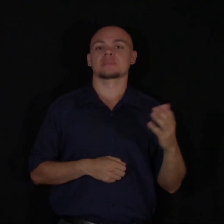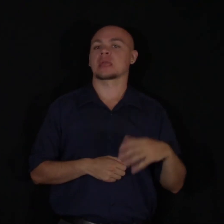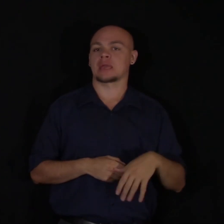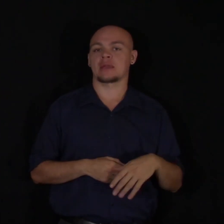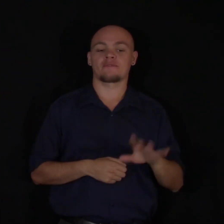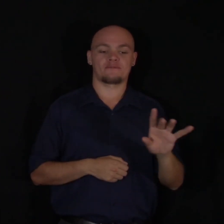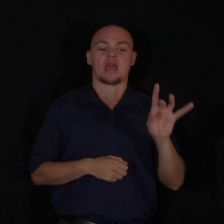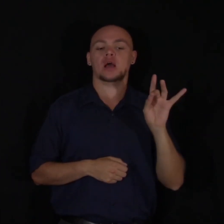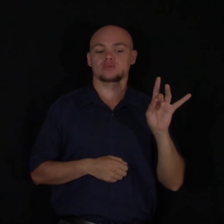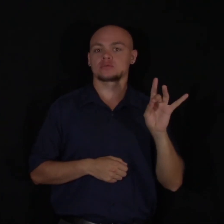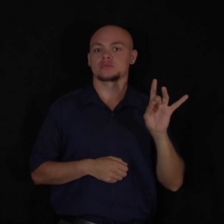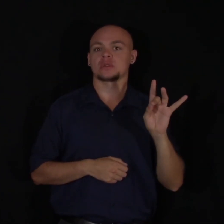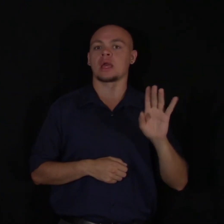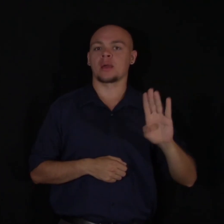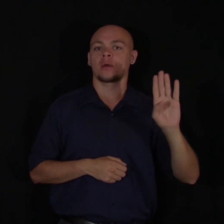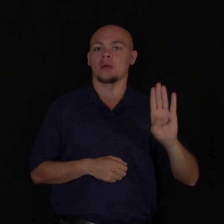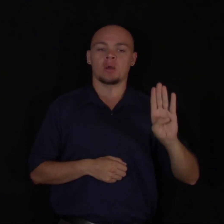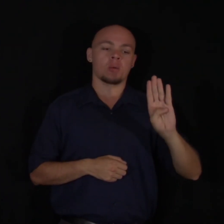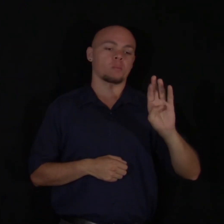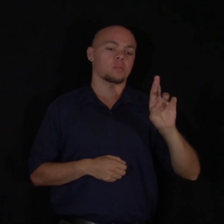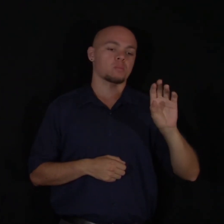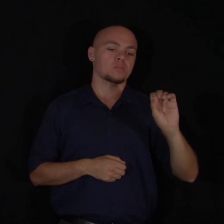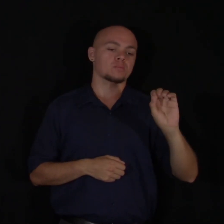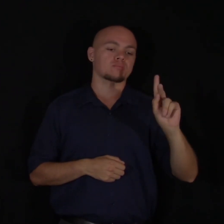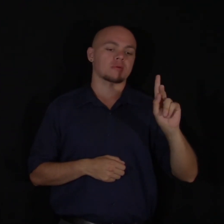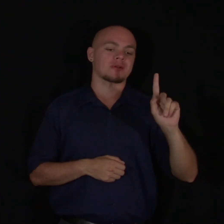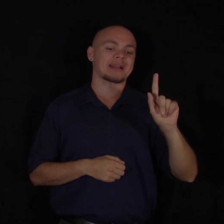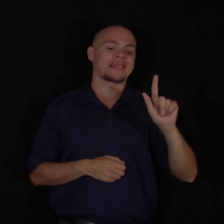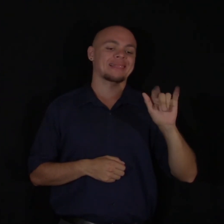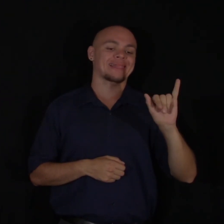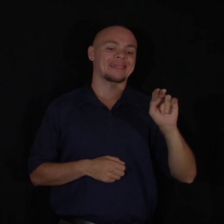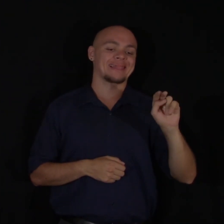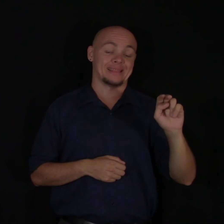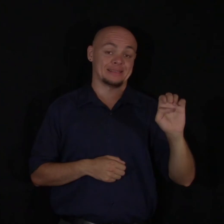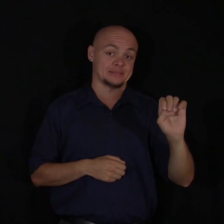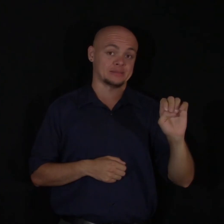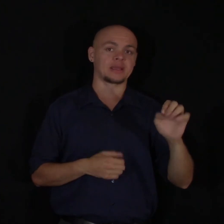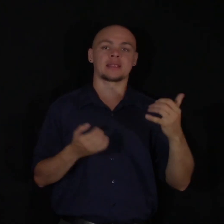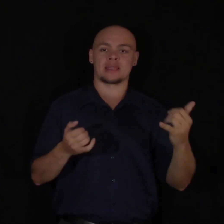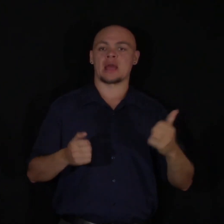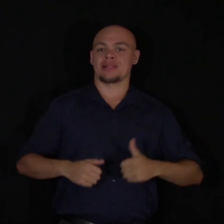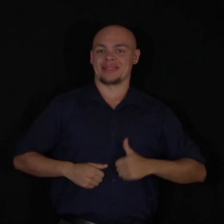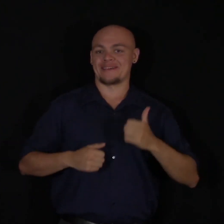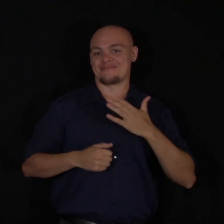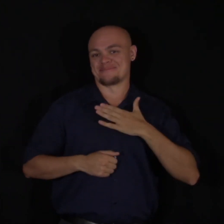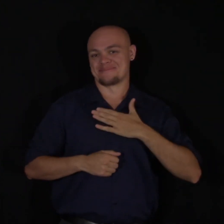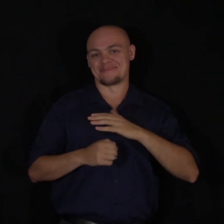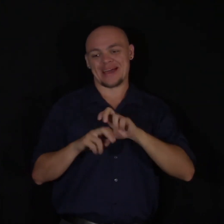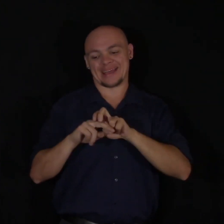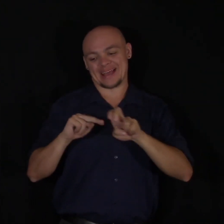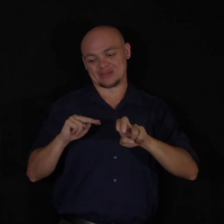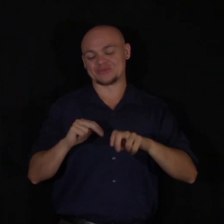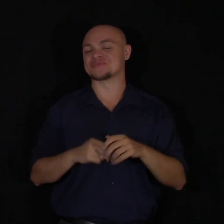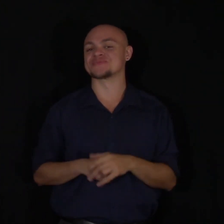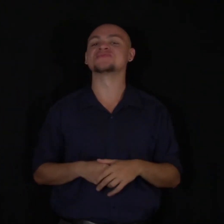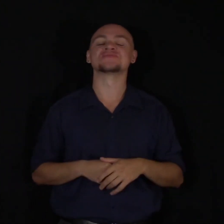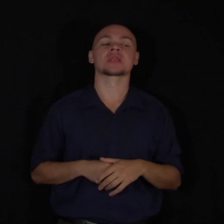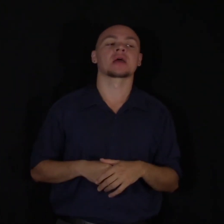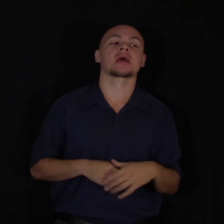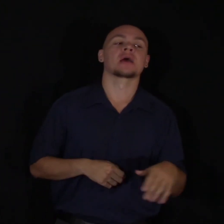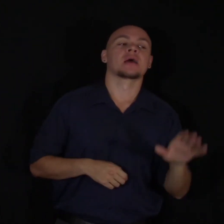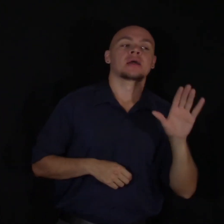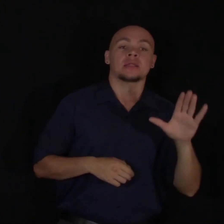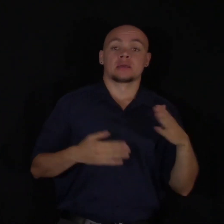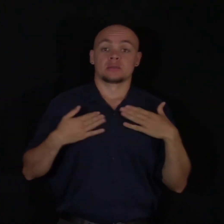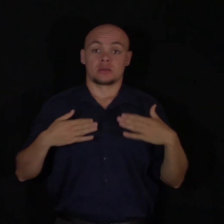green couch, a deeply feeling in his body being. But sometimes